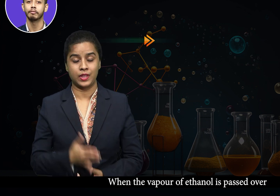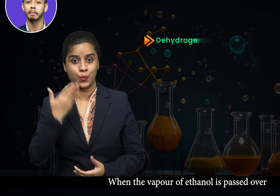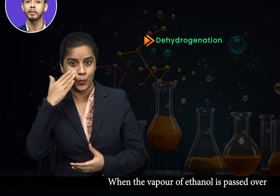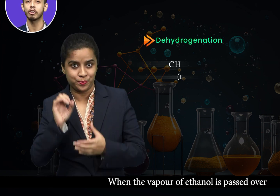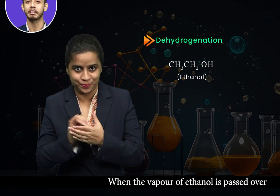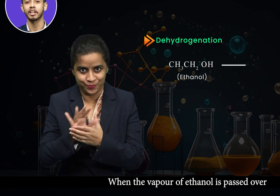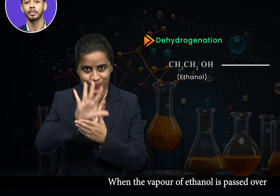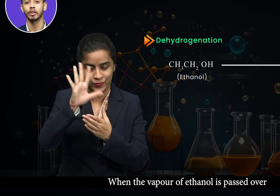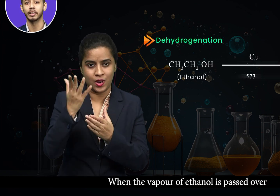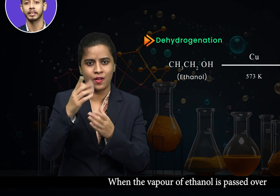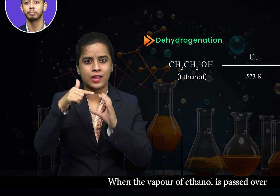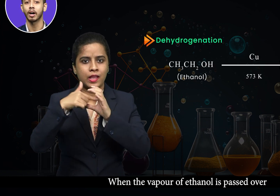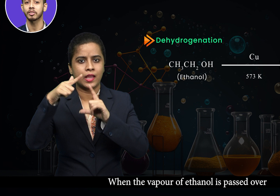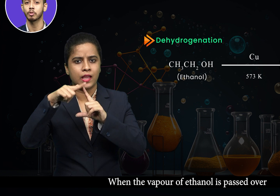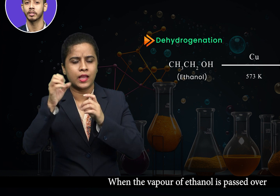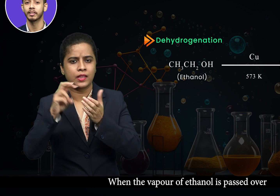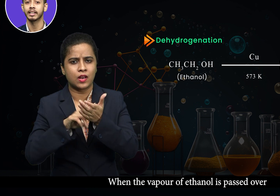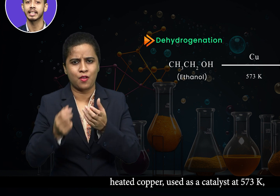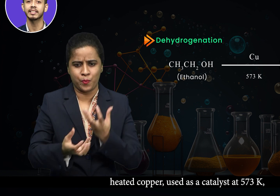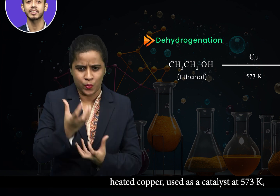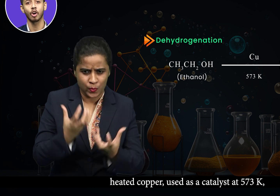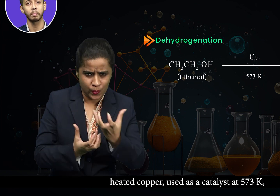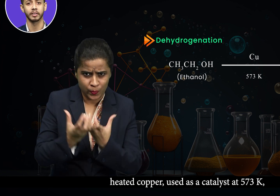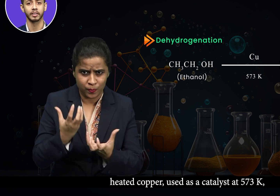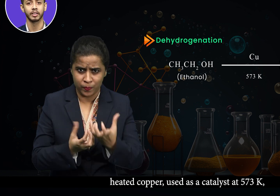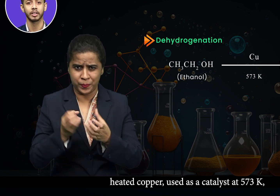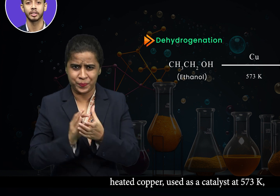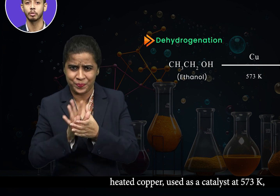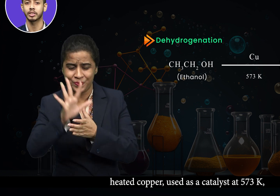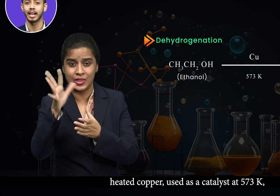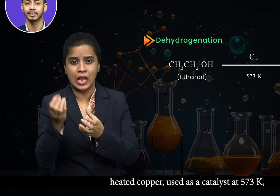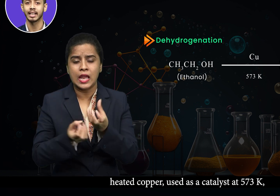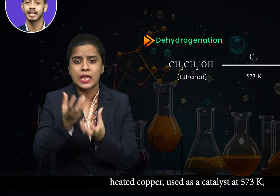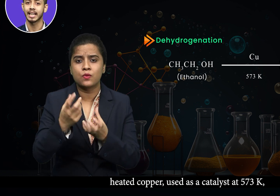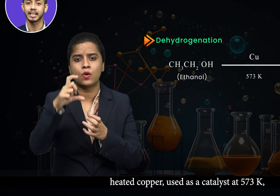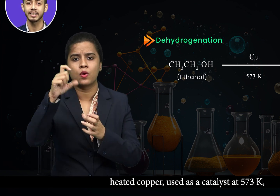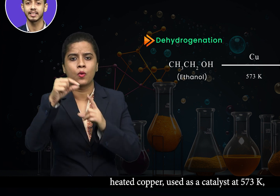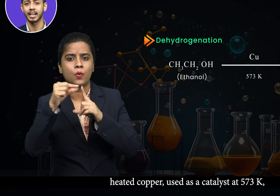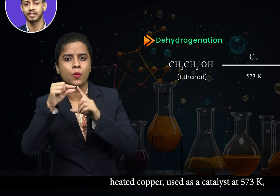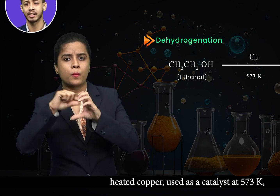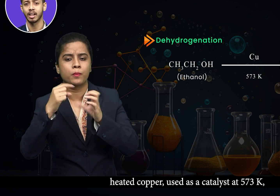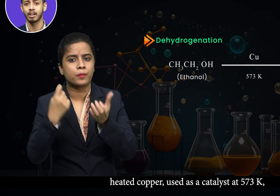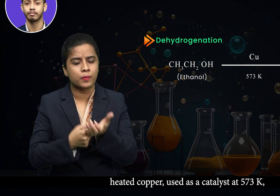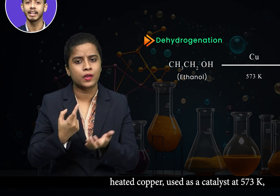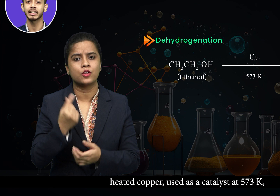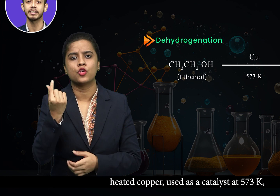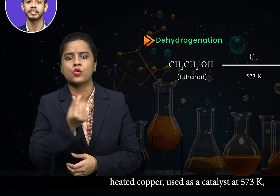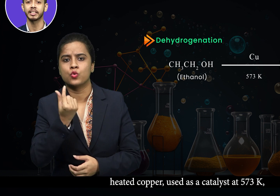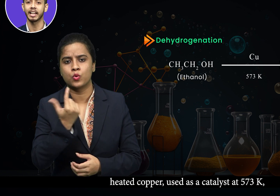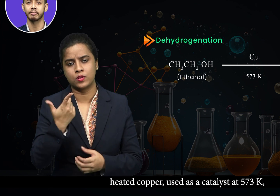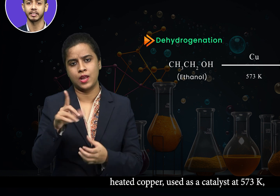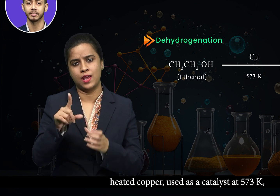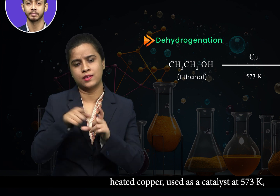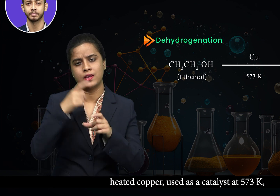When the vapor of ethanol is passed over heated copper used as catalyst at